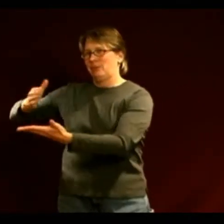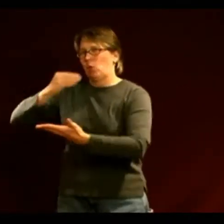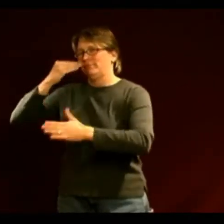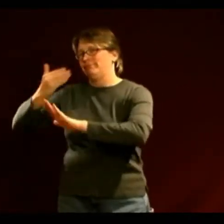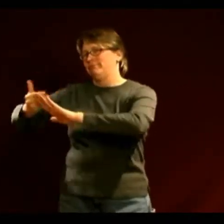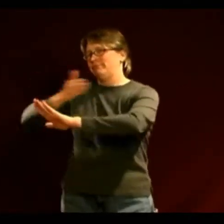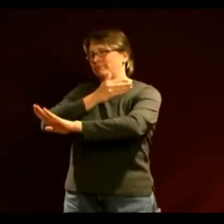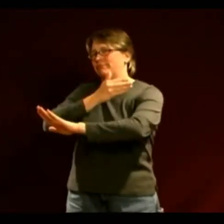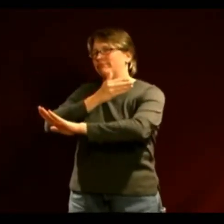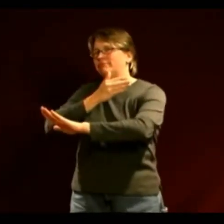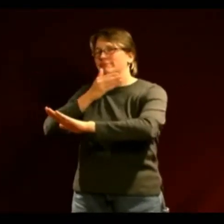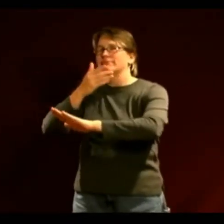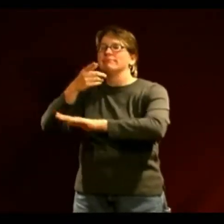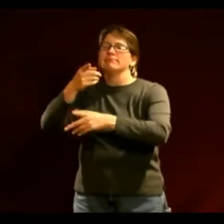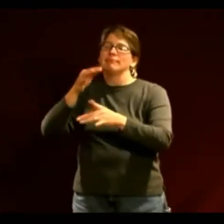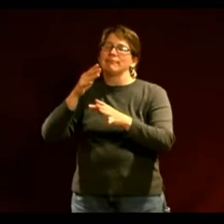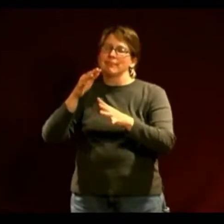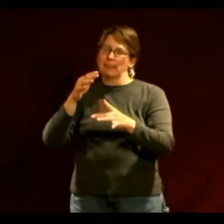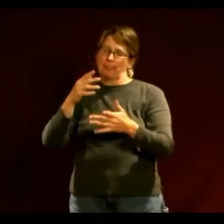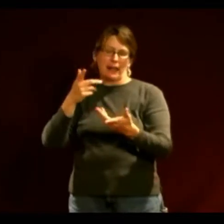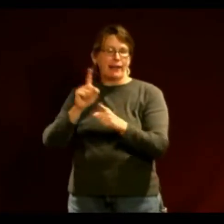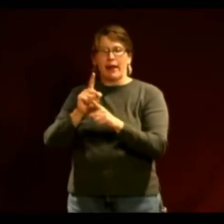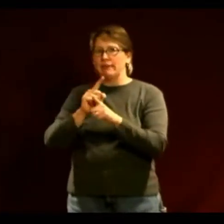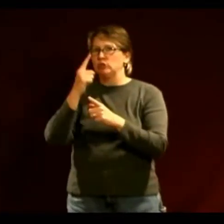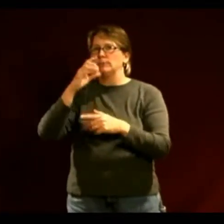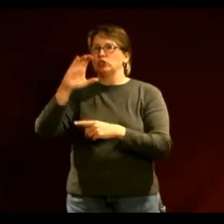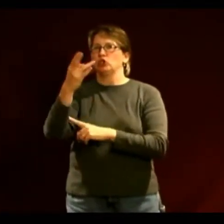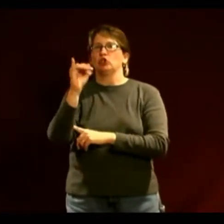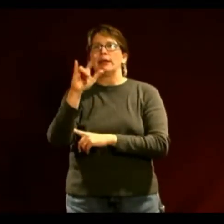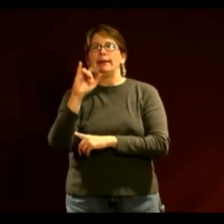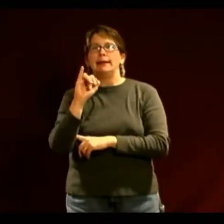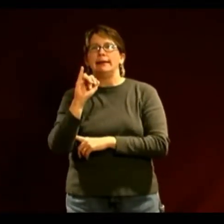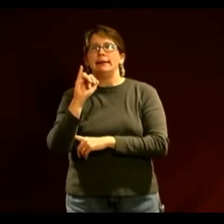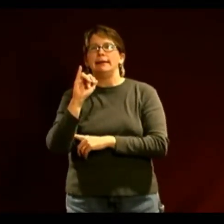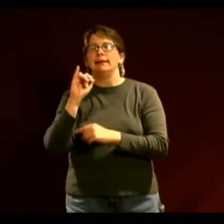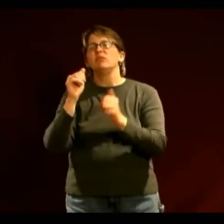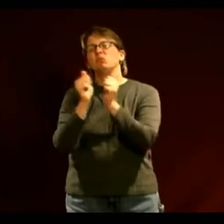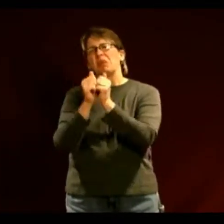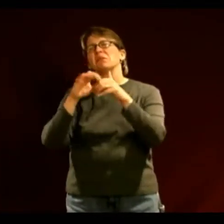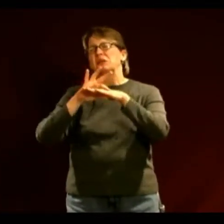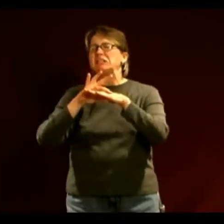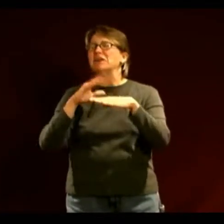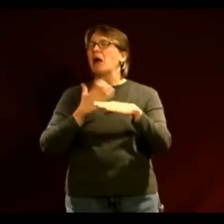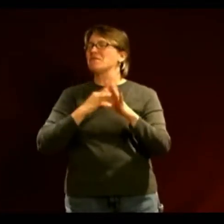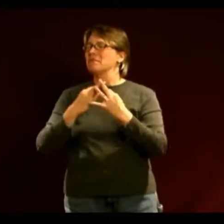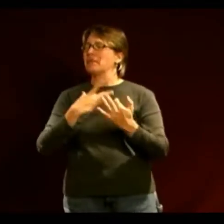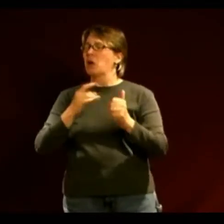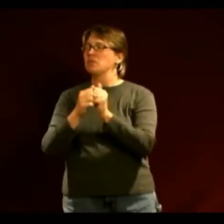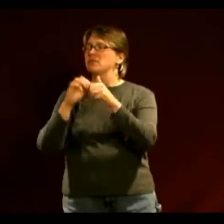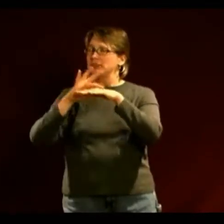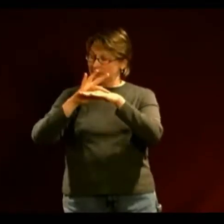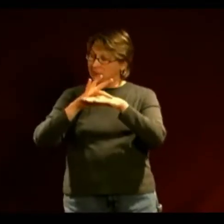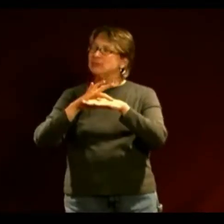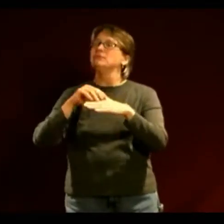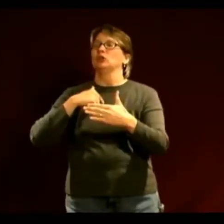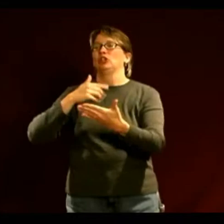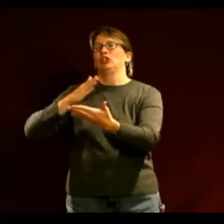much. So if you prefer to spend a lot of money, then that may work for you. What I like to do is I like to cook ahead of time. I like to